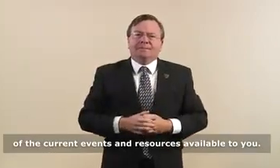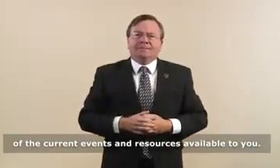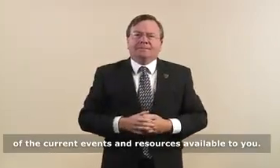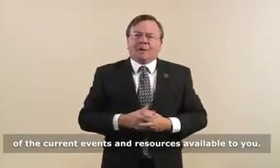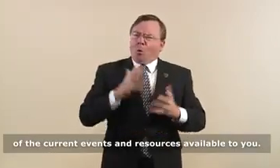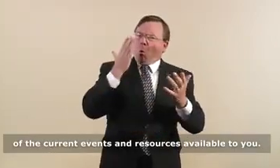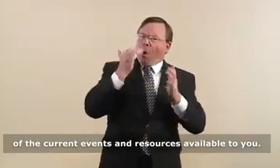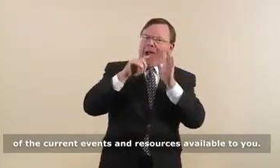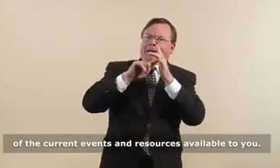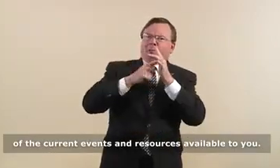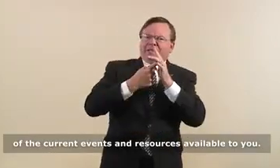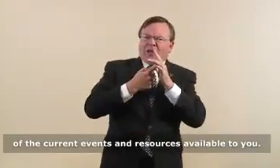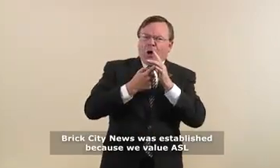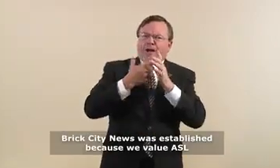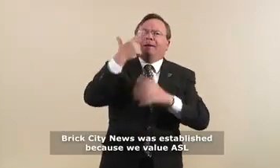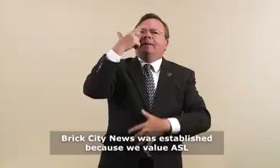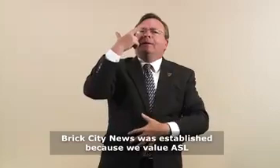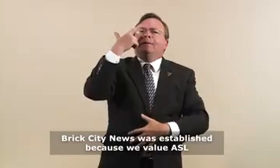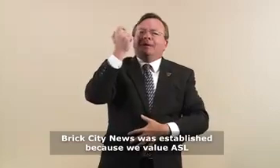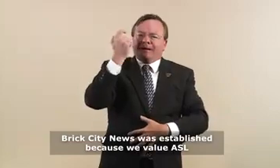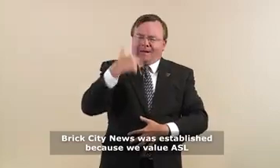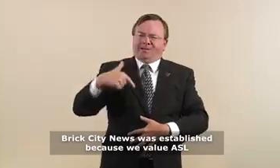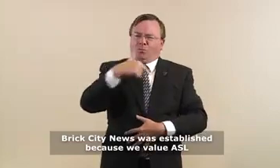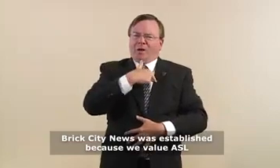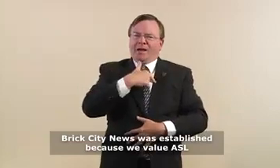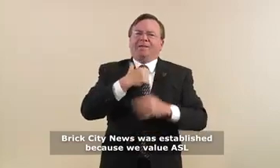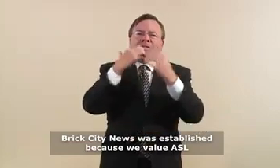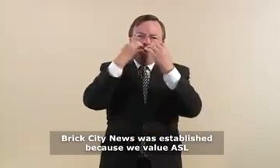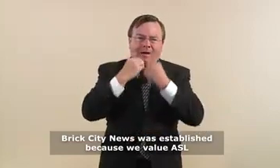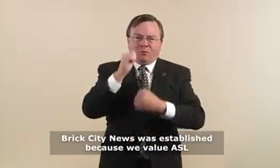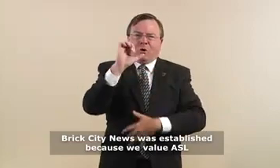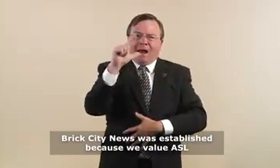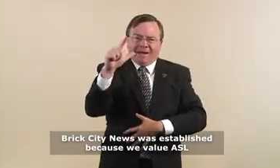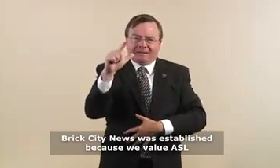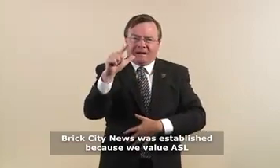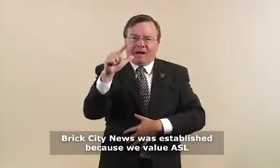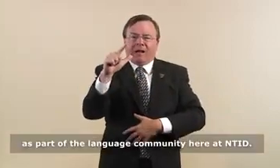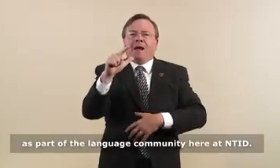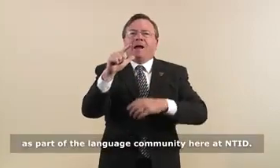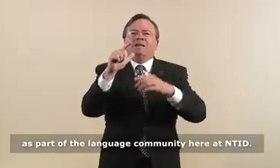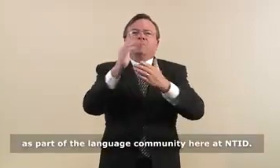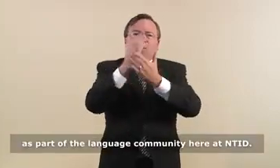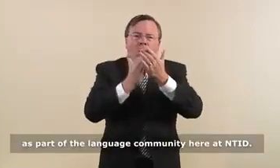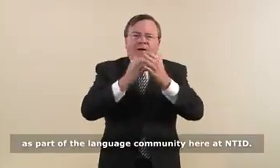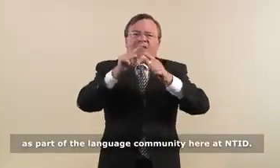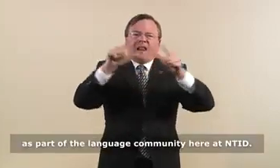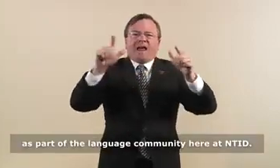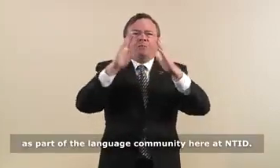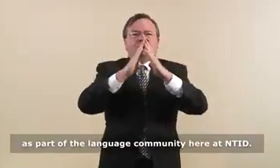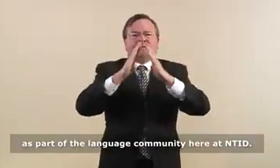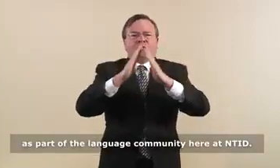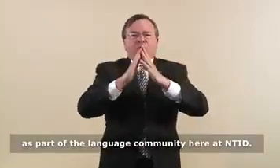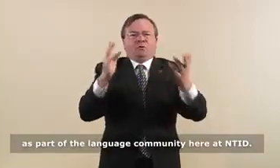to you. Brick City News was established because we value ASL as part of the language community here at